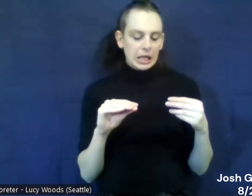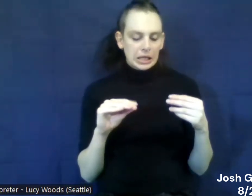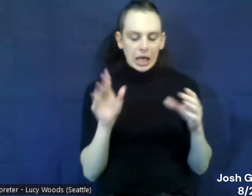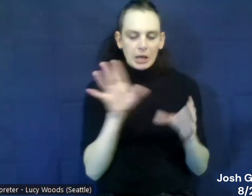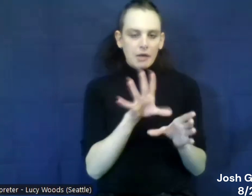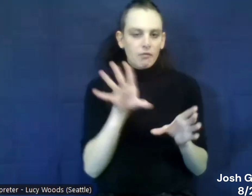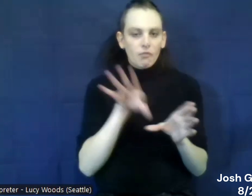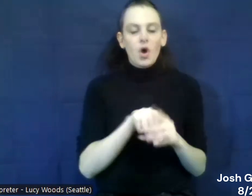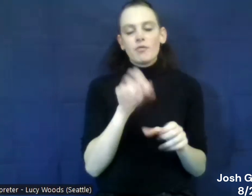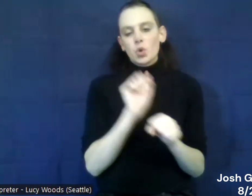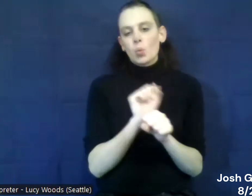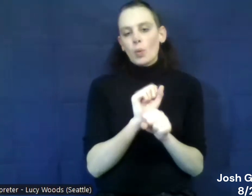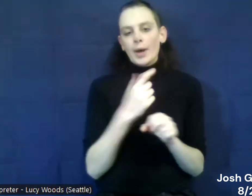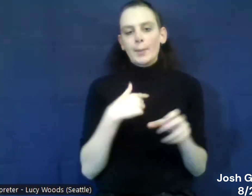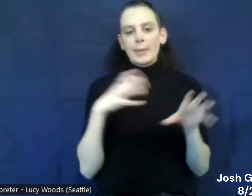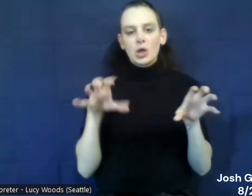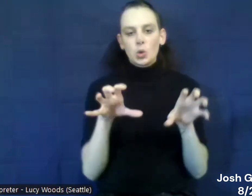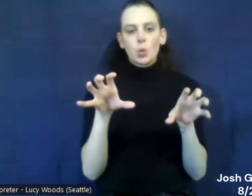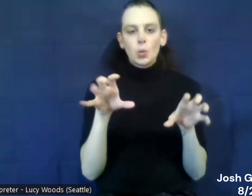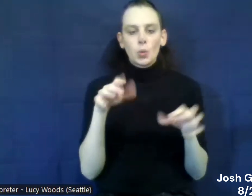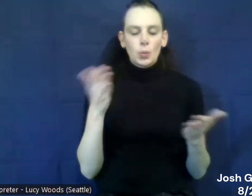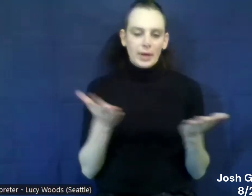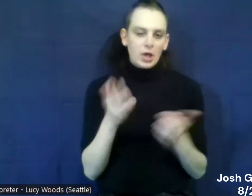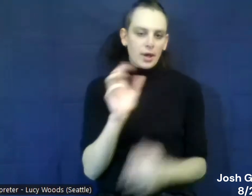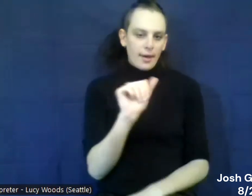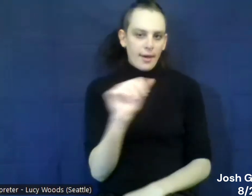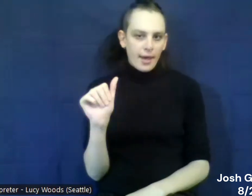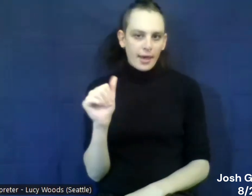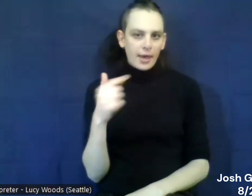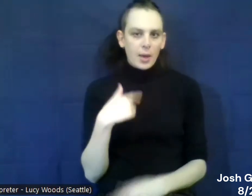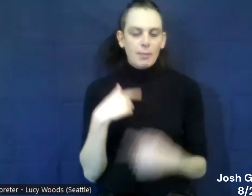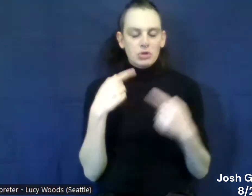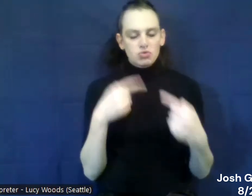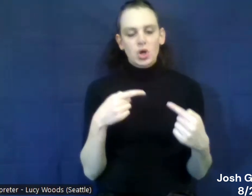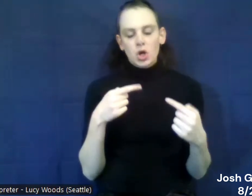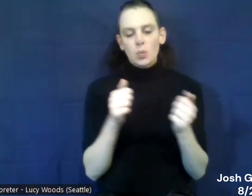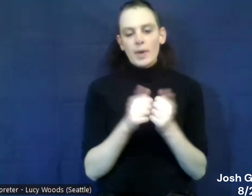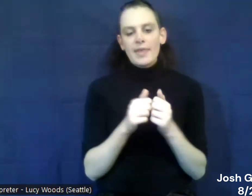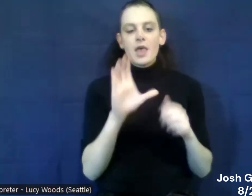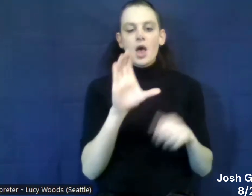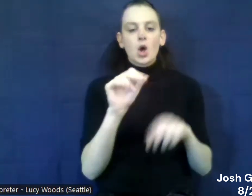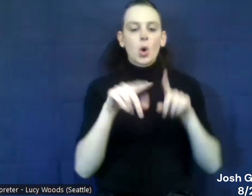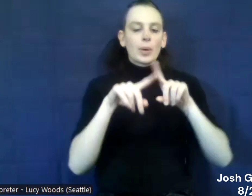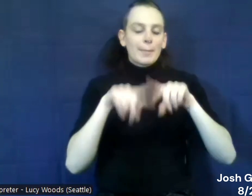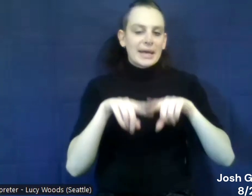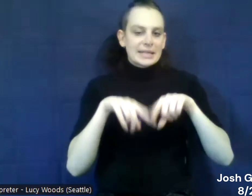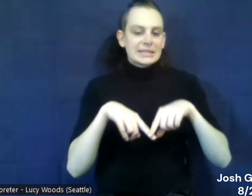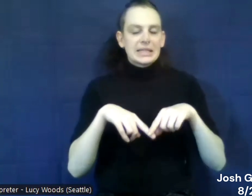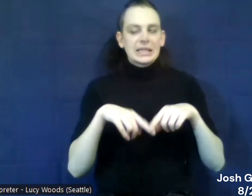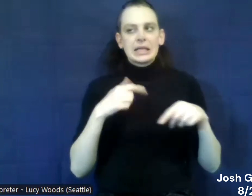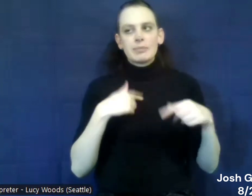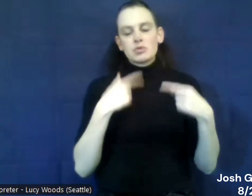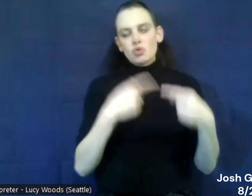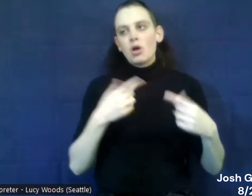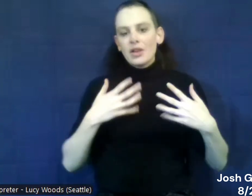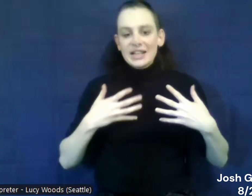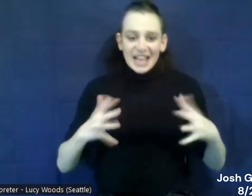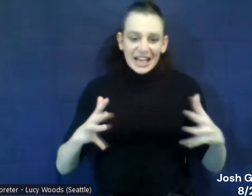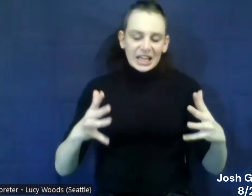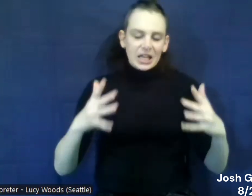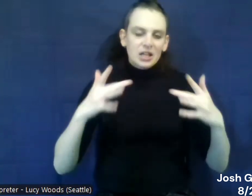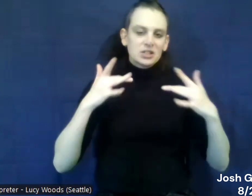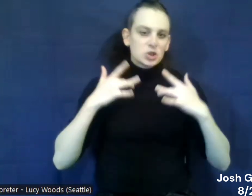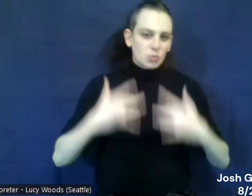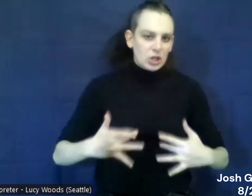do. I struggle with codependency. I struggle with anxiety and depression. But all of these things